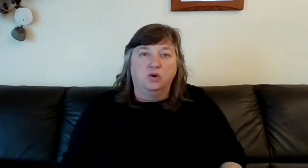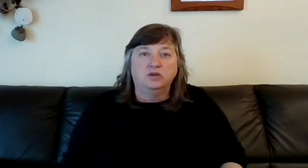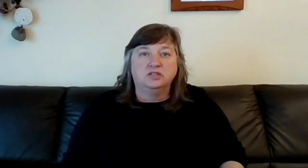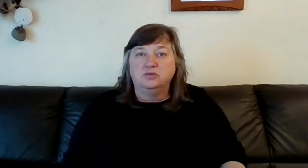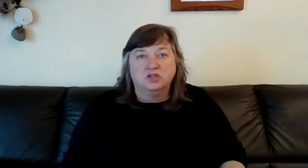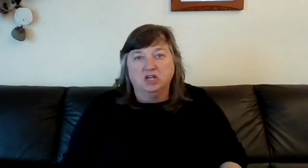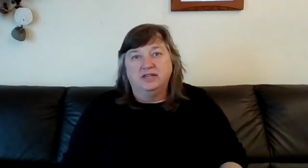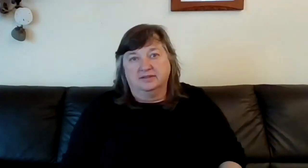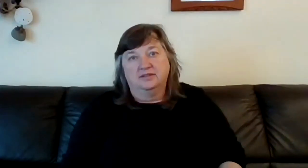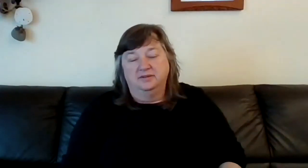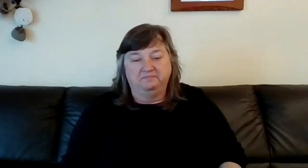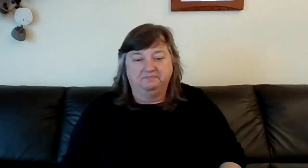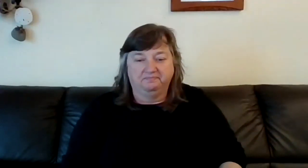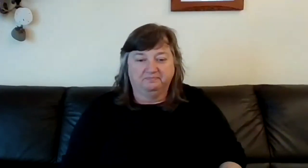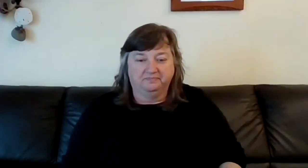or just use context.